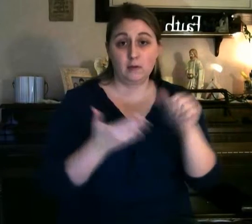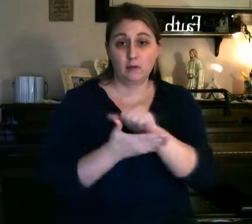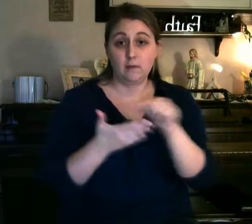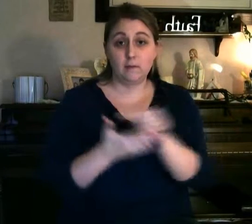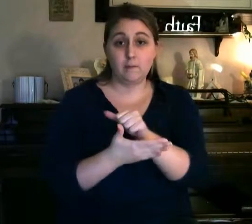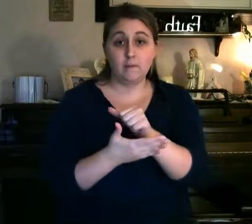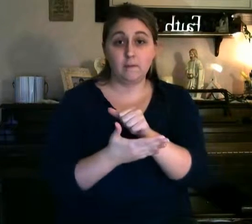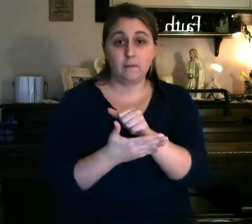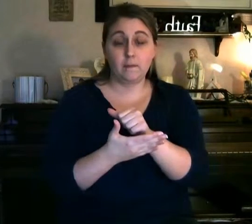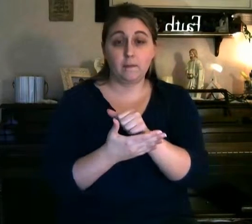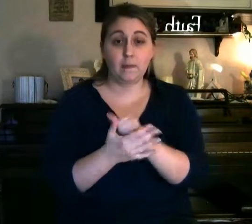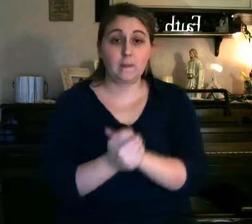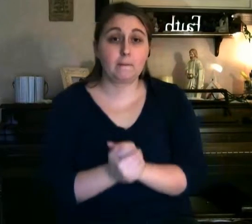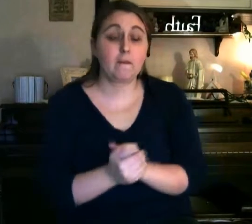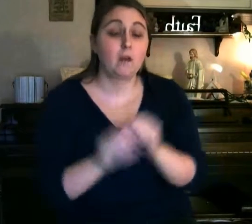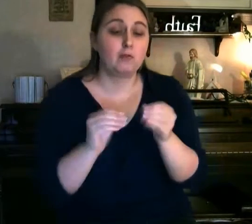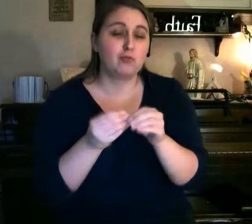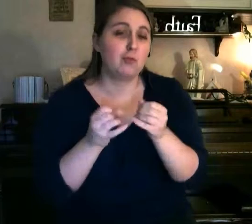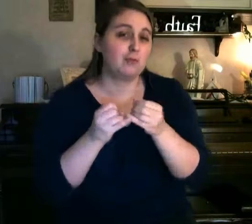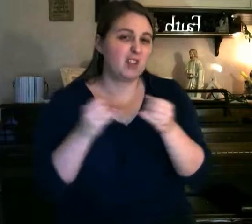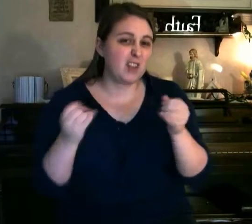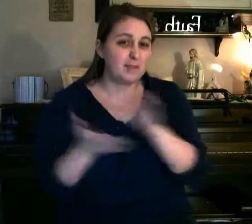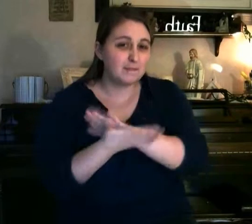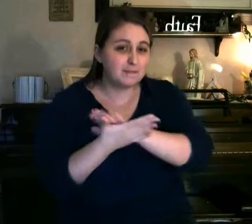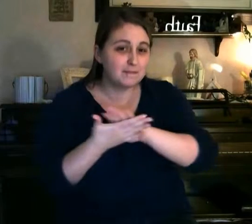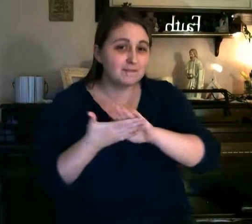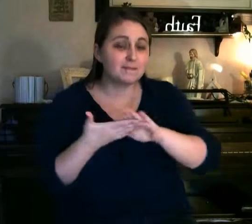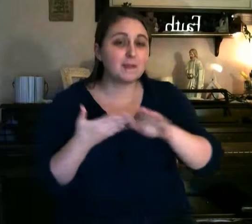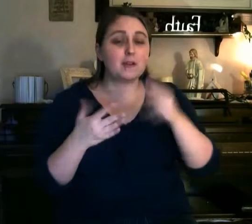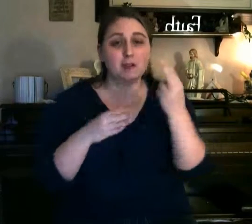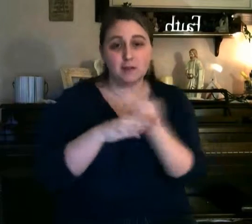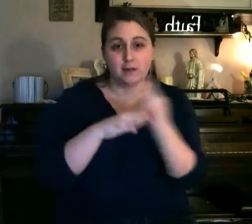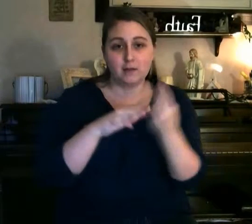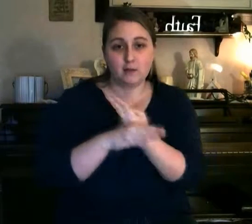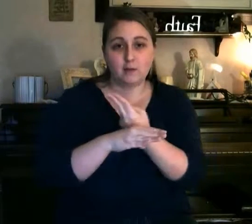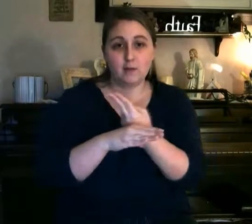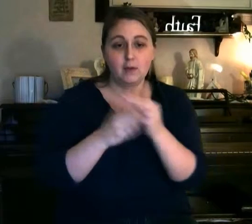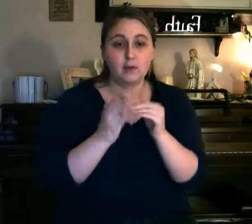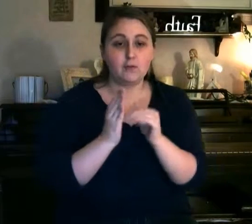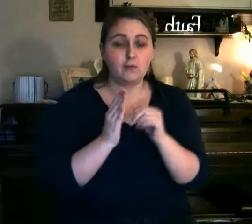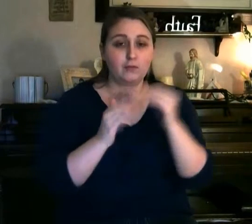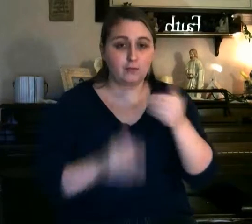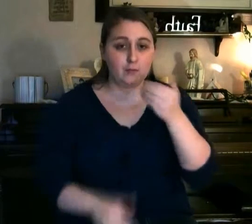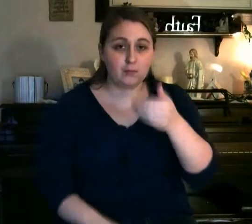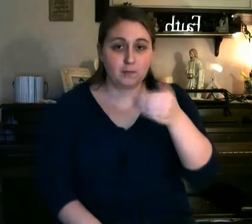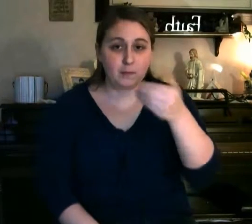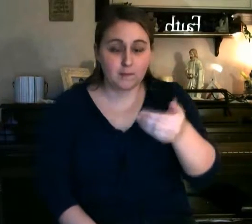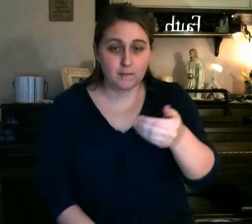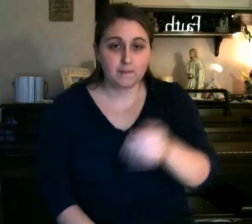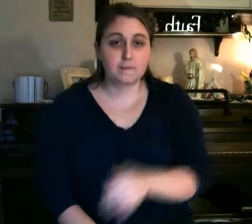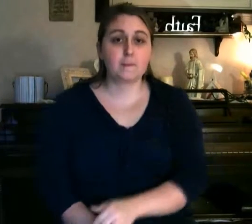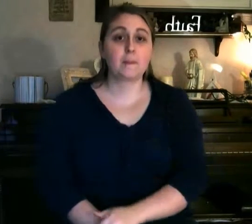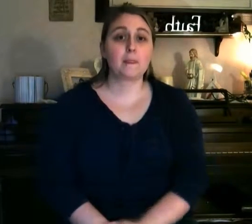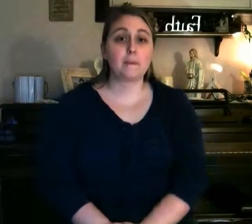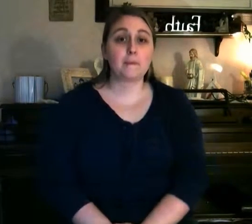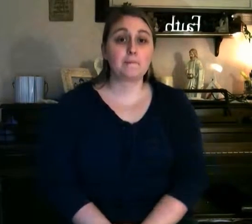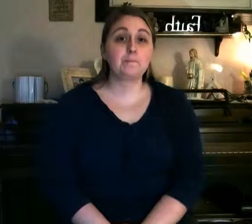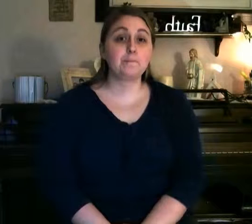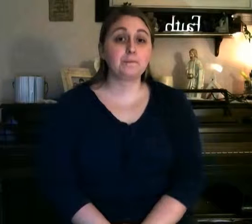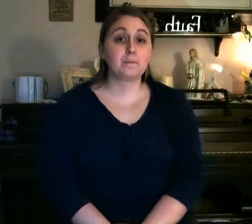want to do a few more problems using it. Although, as I use it, I'm sure I'll just continue to confuse you because I'll write so much on top of it. But let's see. I'll use